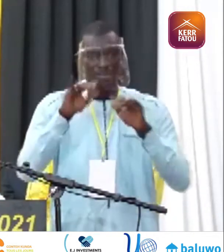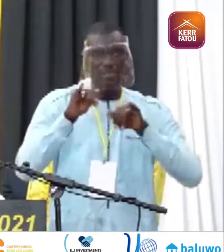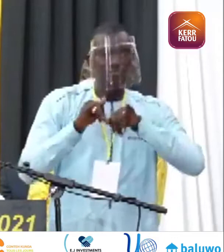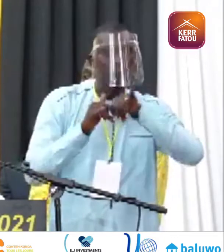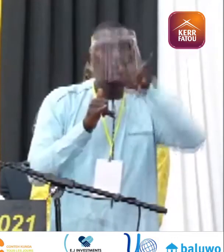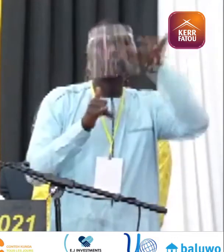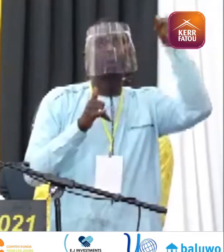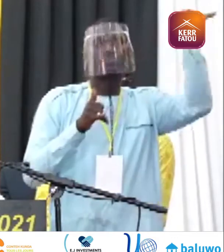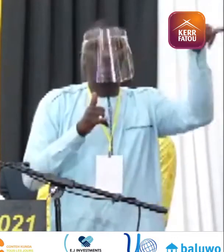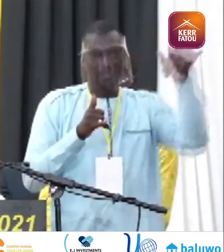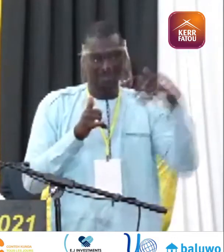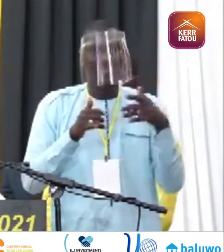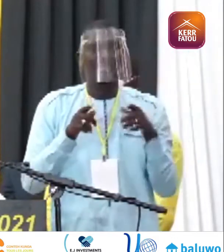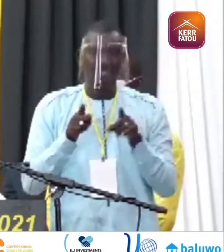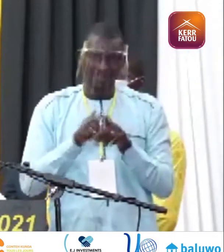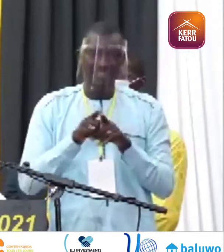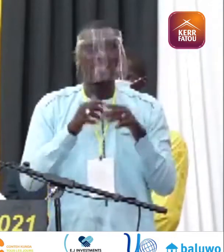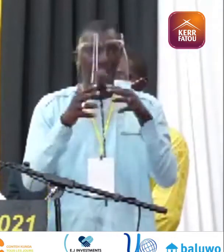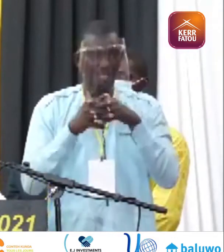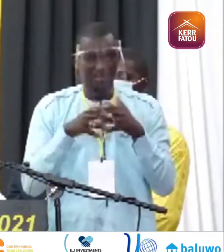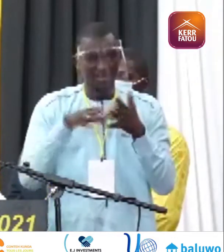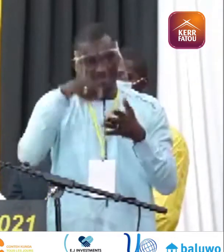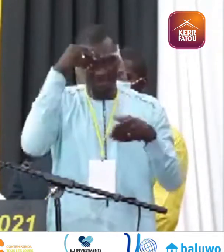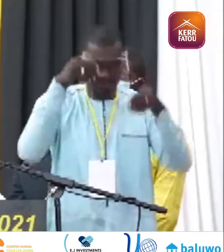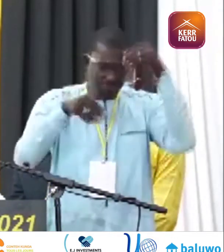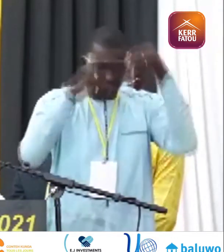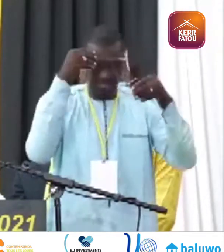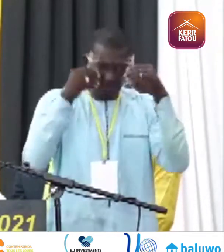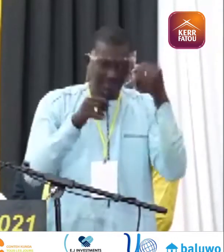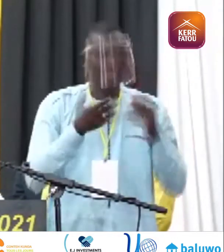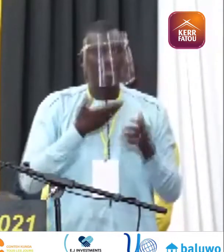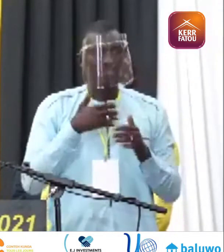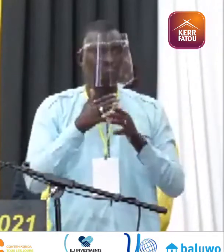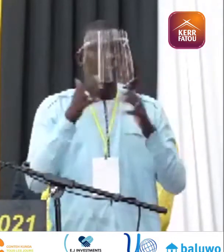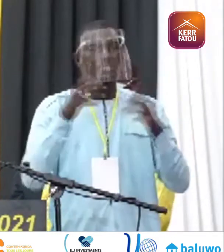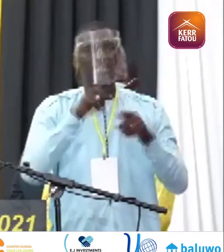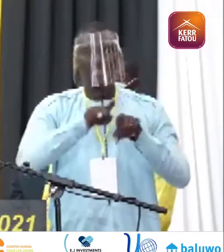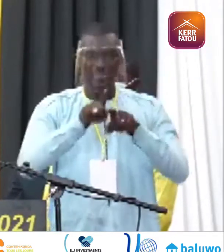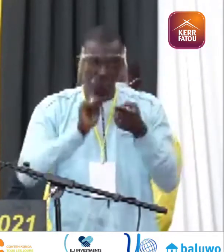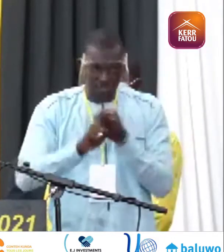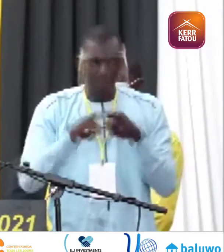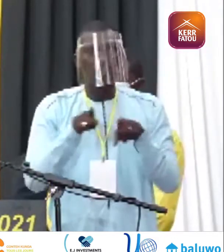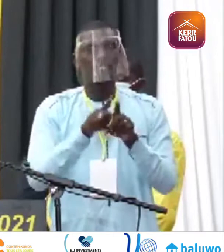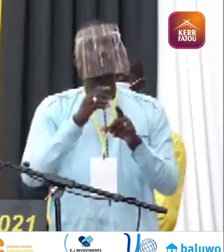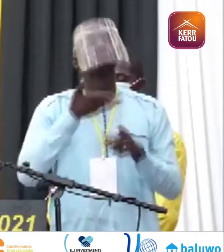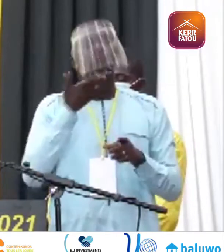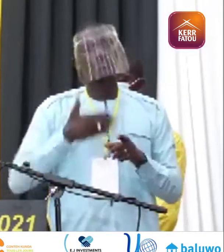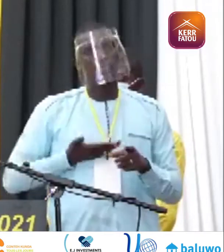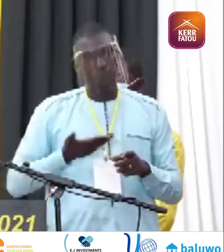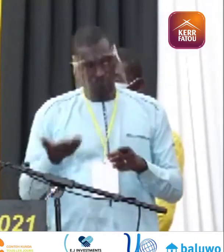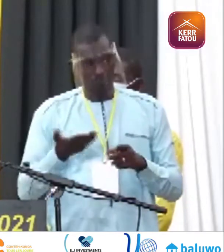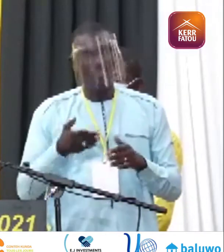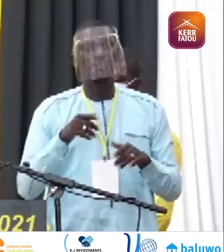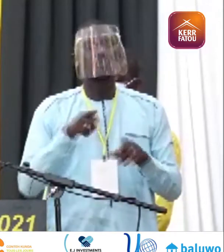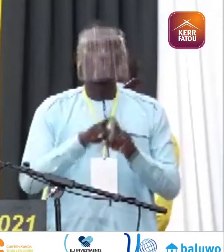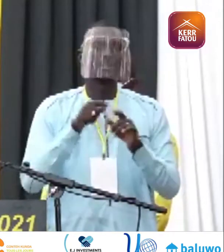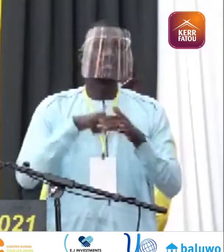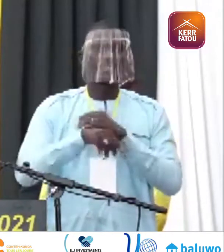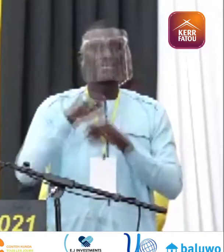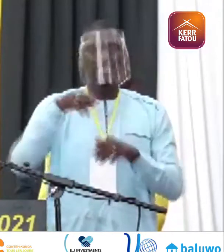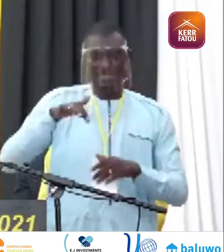in the United States and built working relationship with the youth wings of the SWAPO Party in